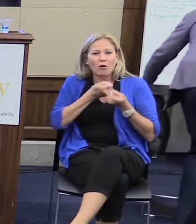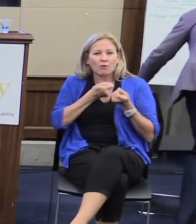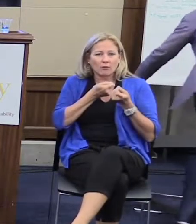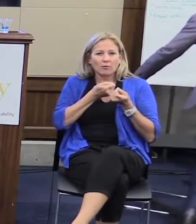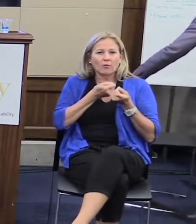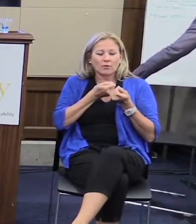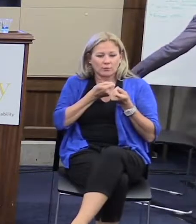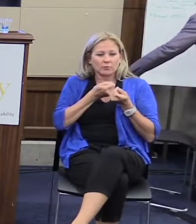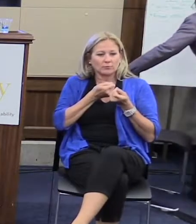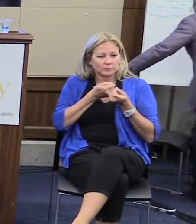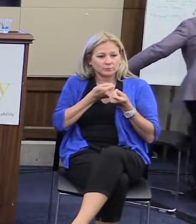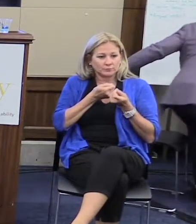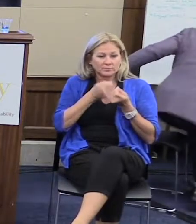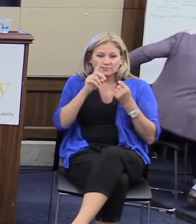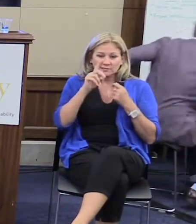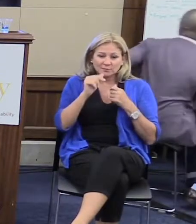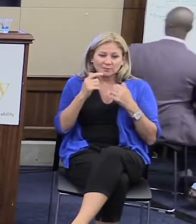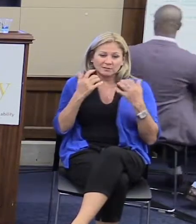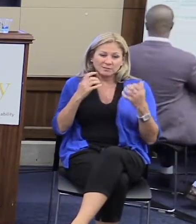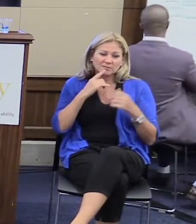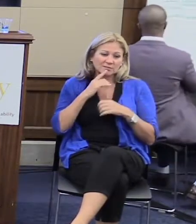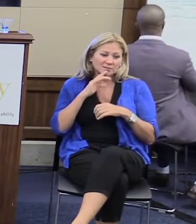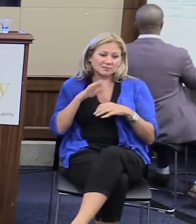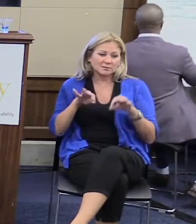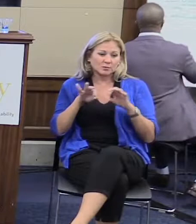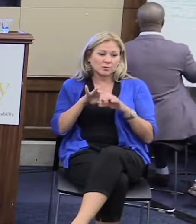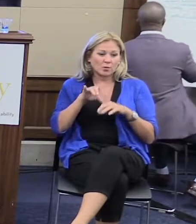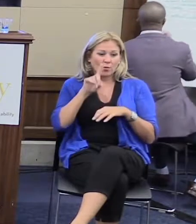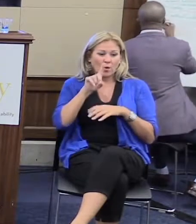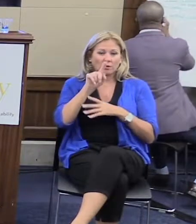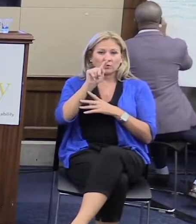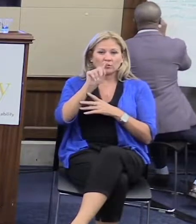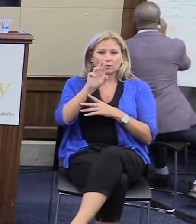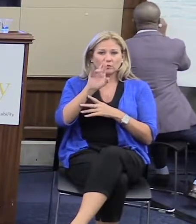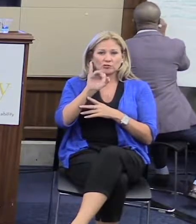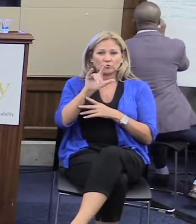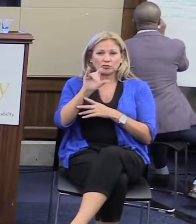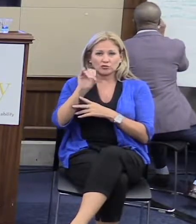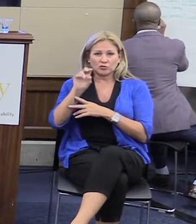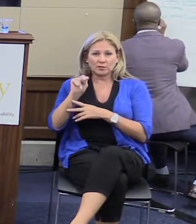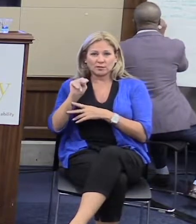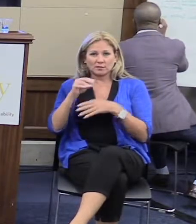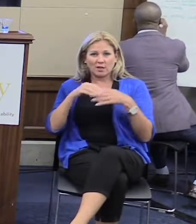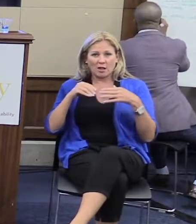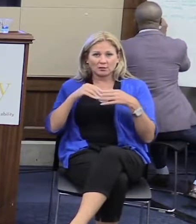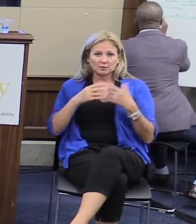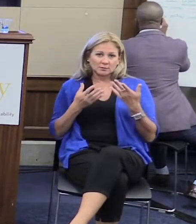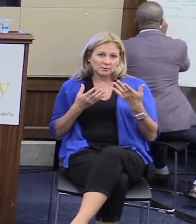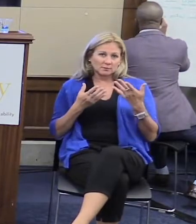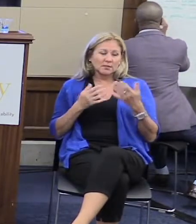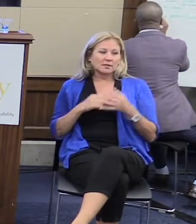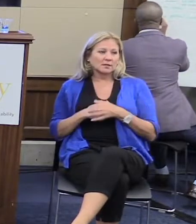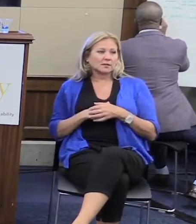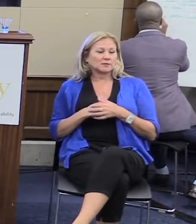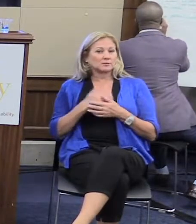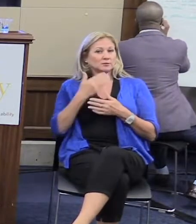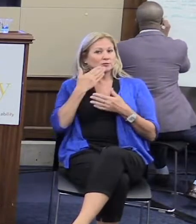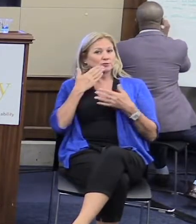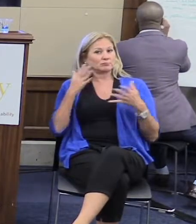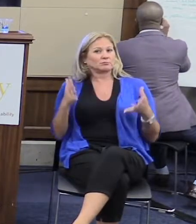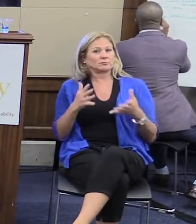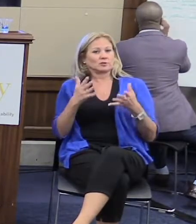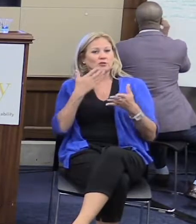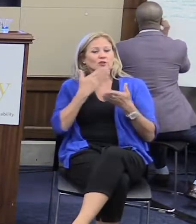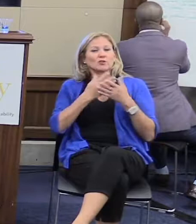the disability market is worth $1 trillion. So oftentimes using that can be a very good talking